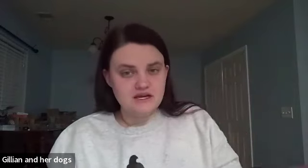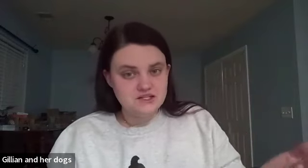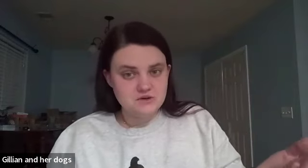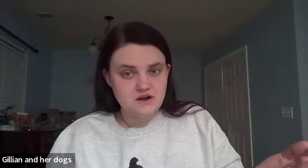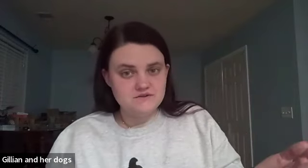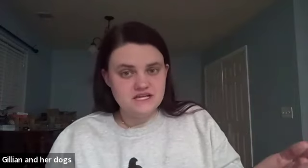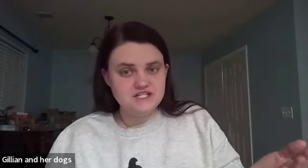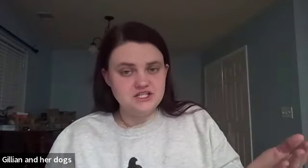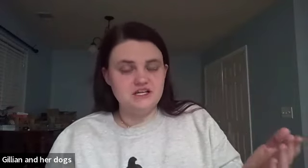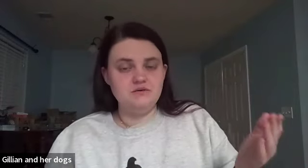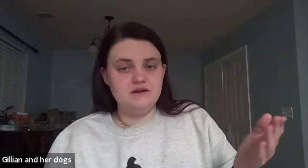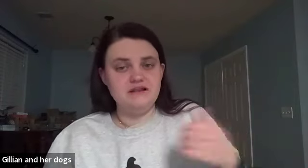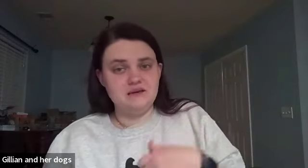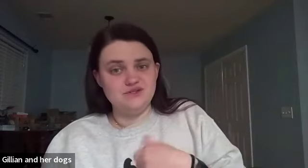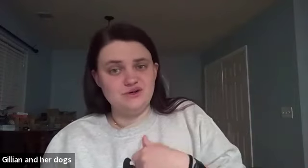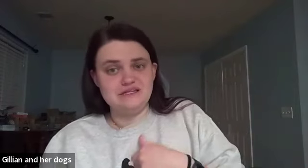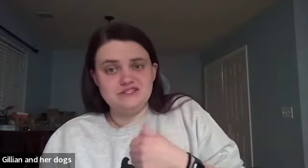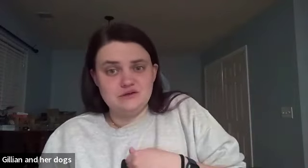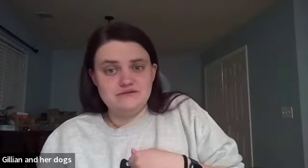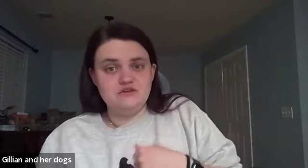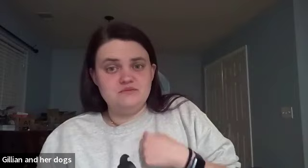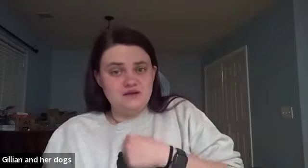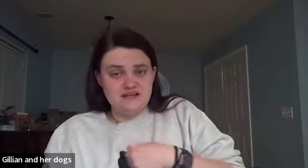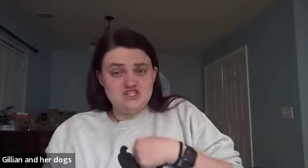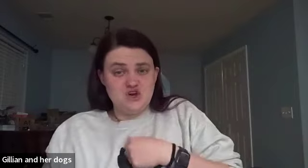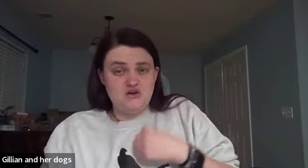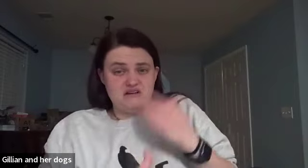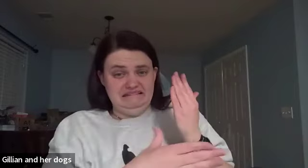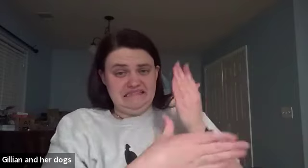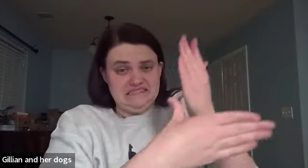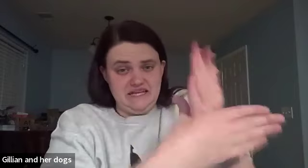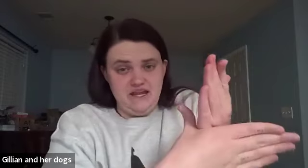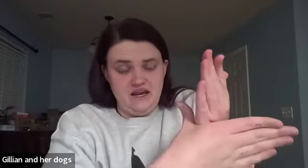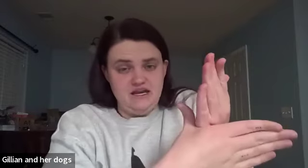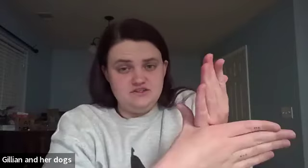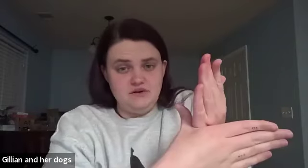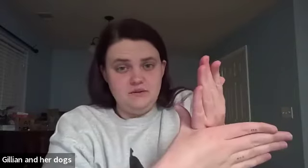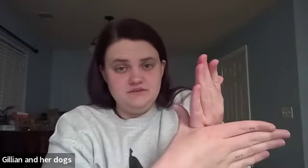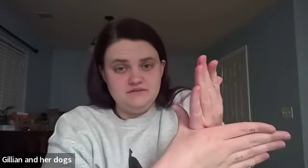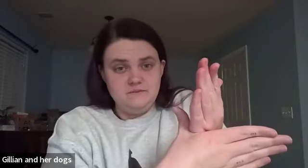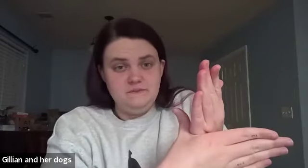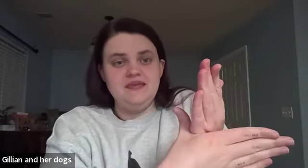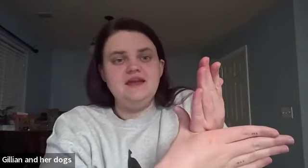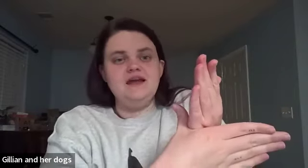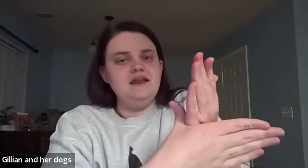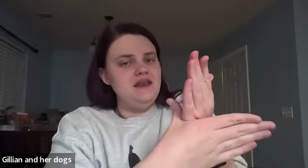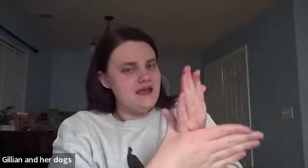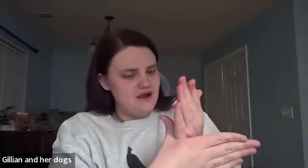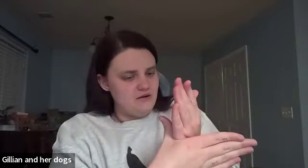if you were going to interrupt a conversation and you want to be like, I'm sorry, like sorry for interrupting, I'd be like, sorry, and I'd interrupt.